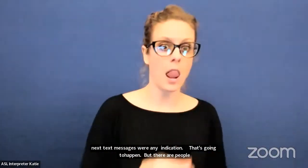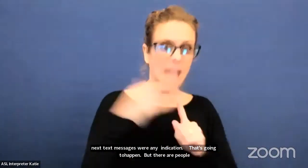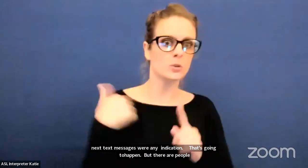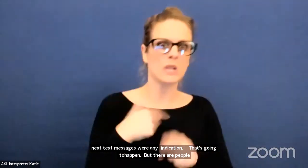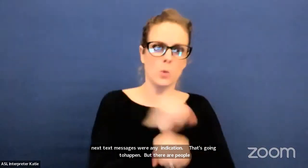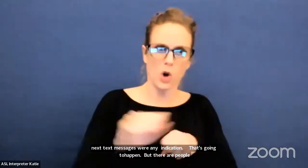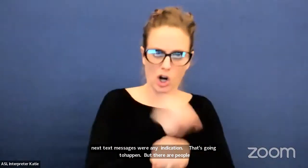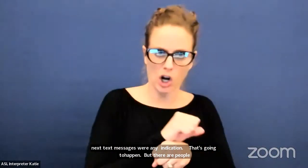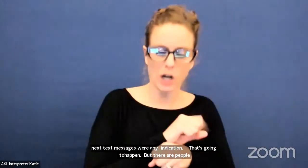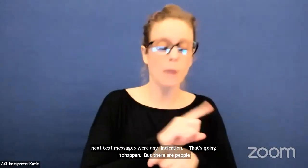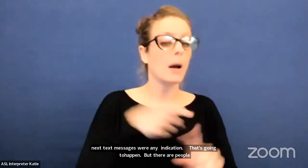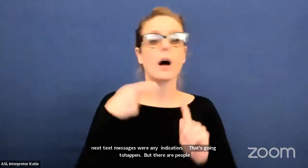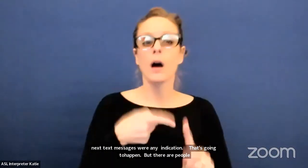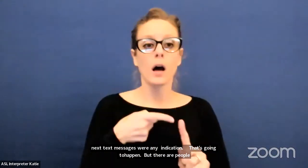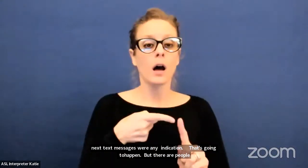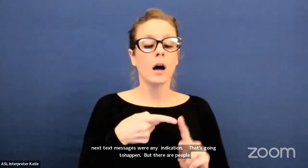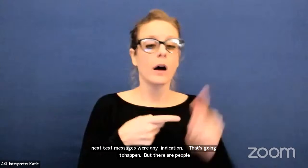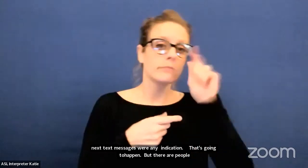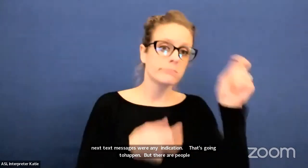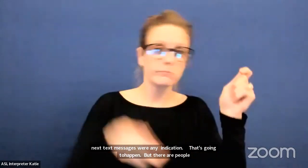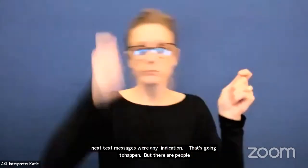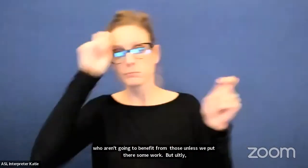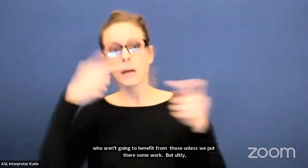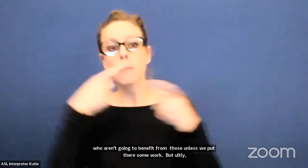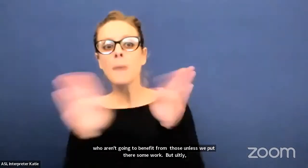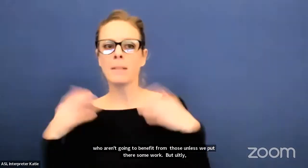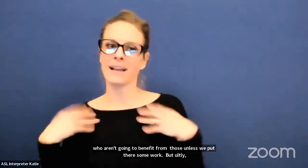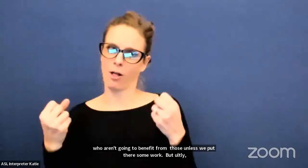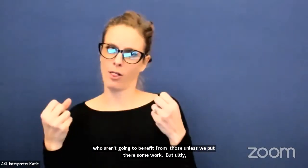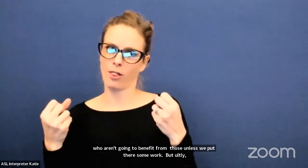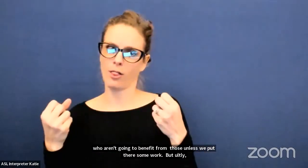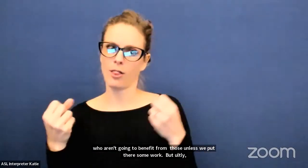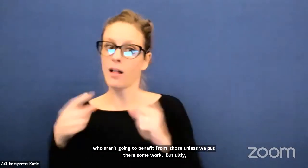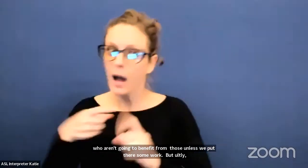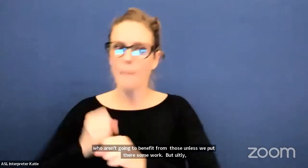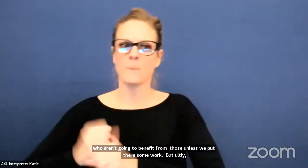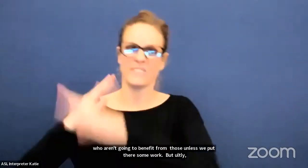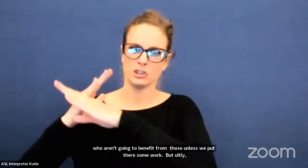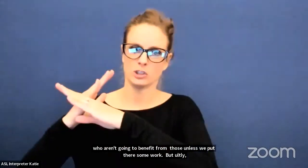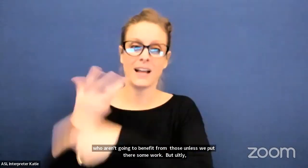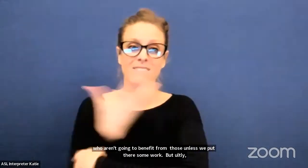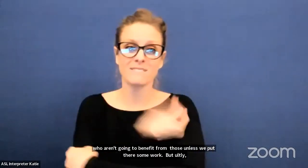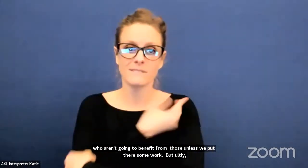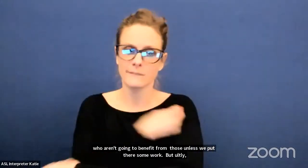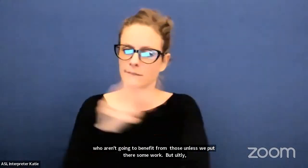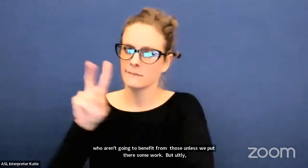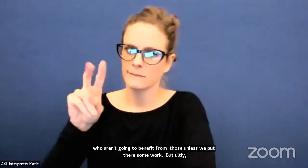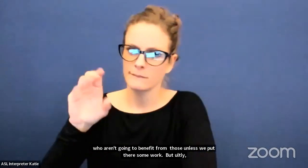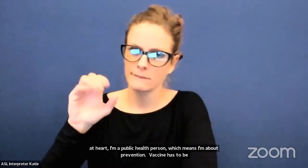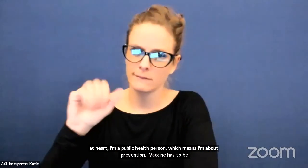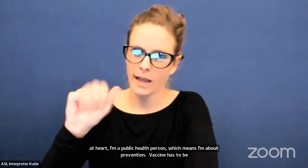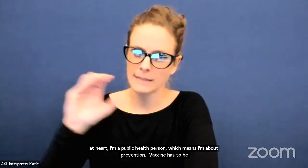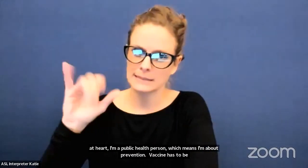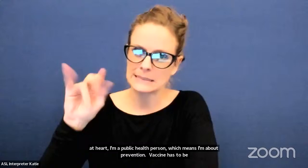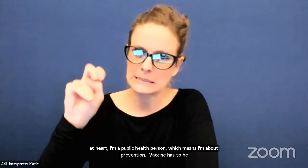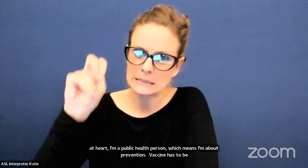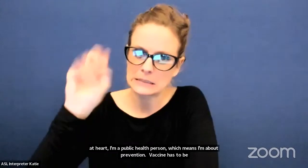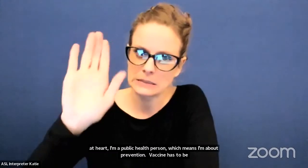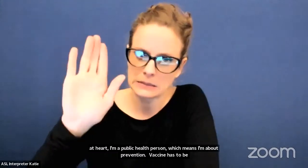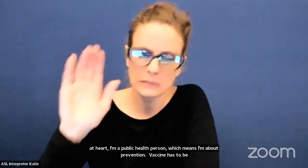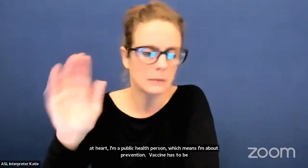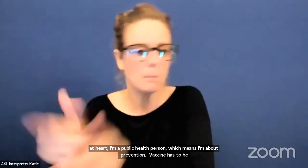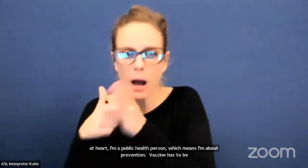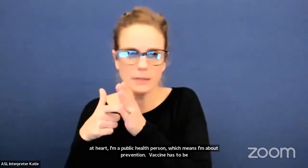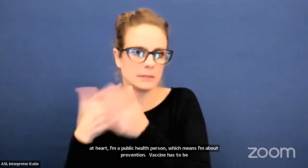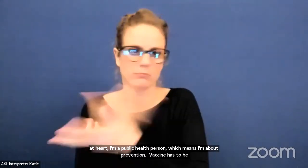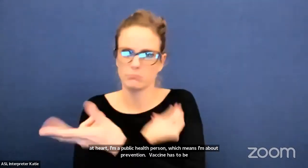at heart, I'm a public health person, which means I'm about prevention. Vaccine has to be the way to keep as many people